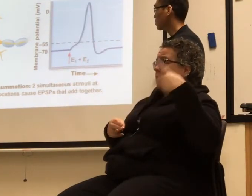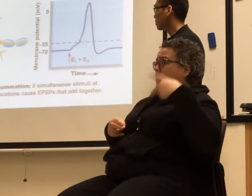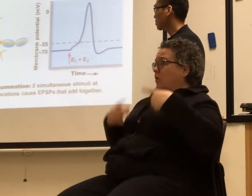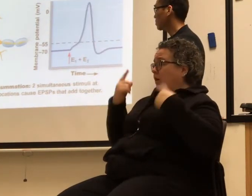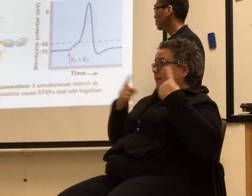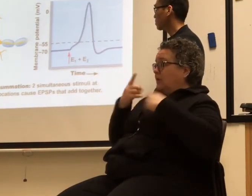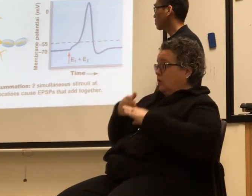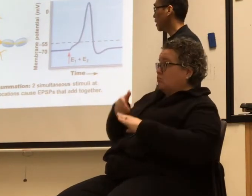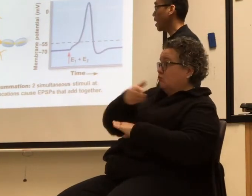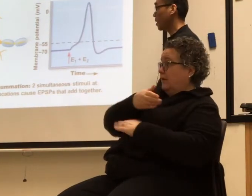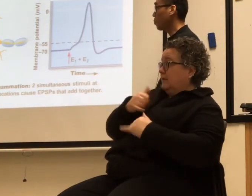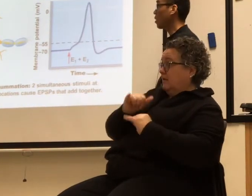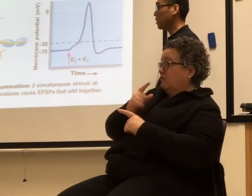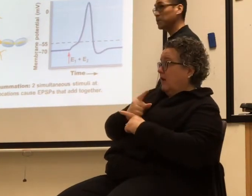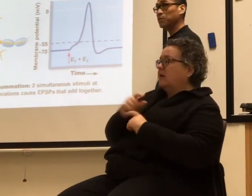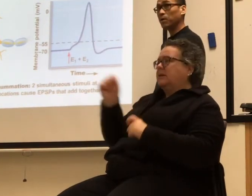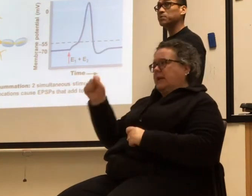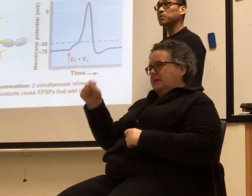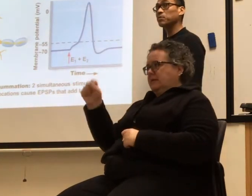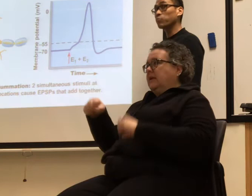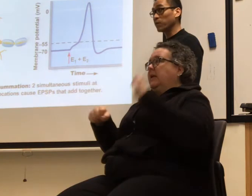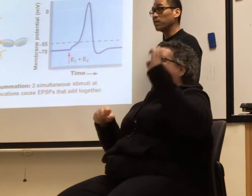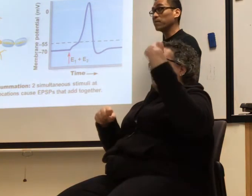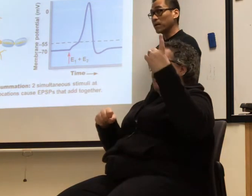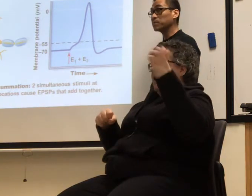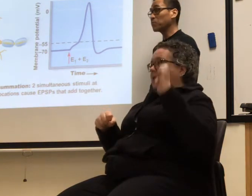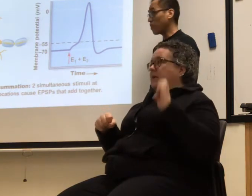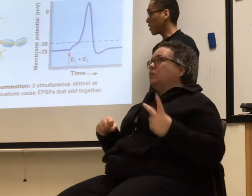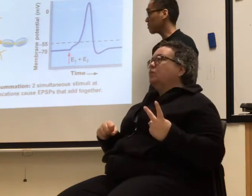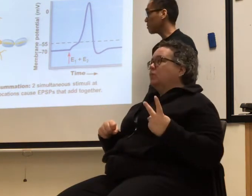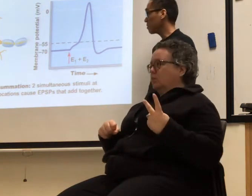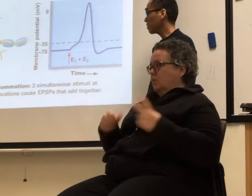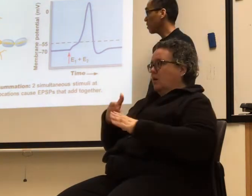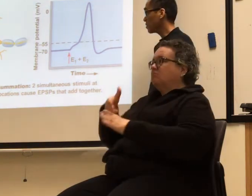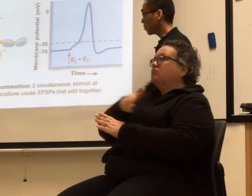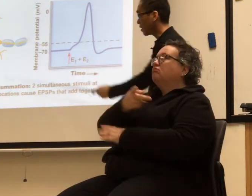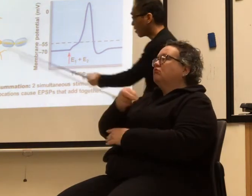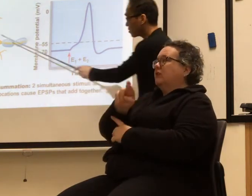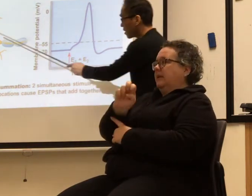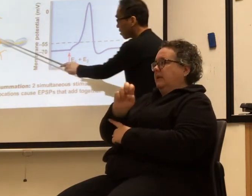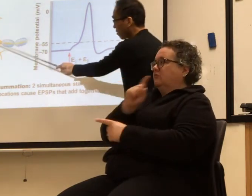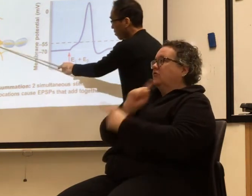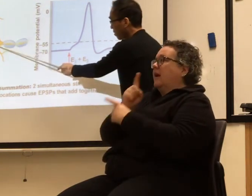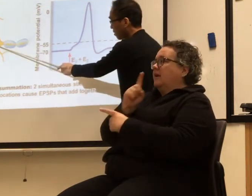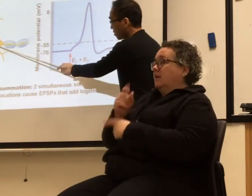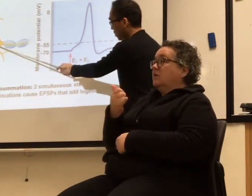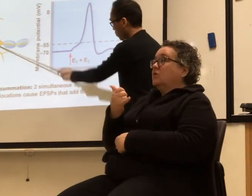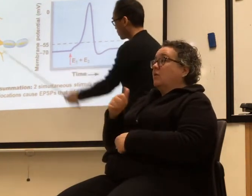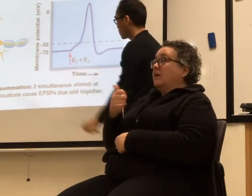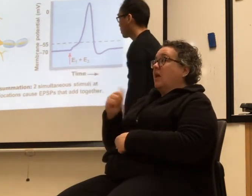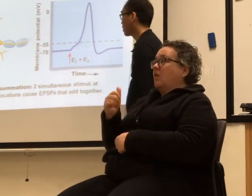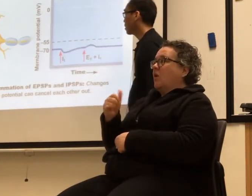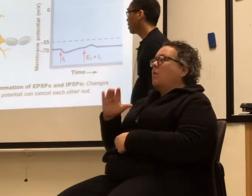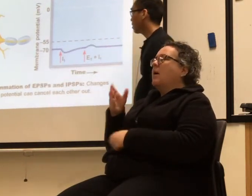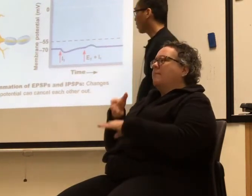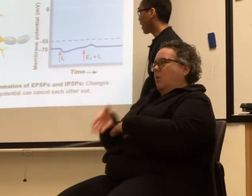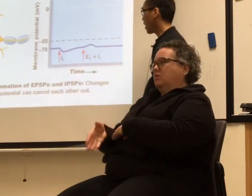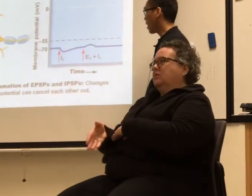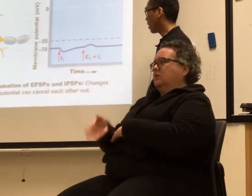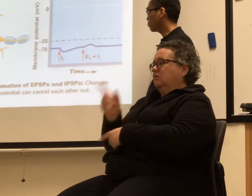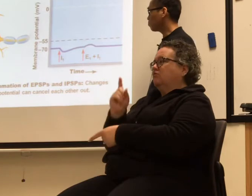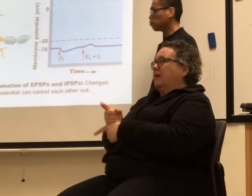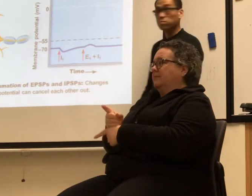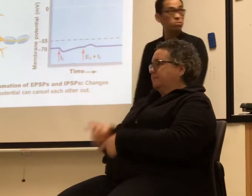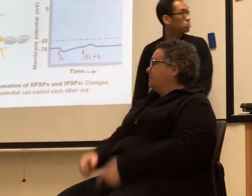pre still, right? Yeah, E1 and E2 are considered pre. That is correct. So yellow cell, post.